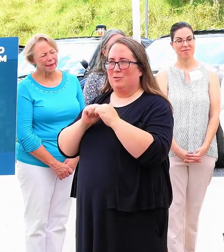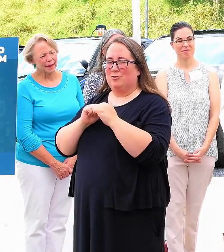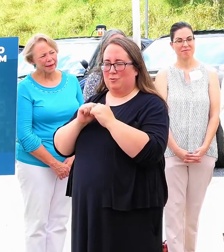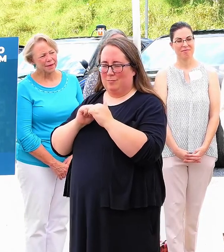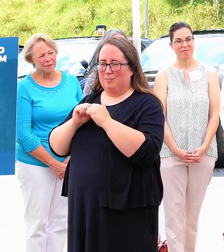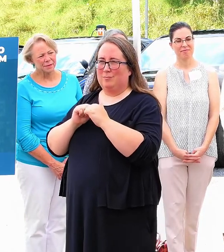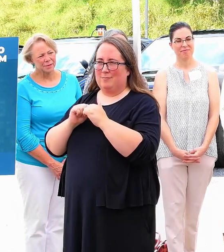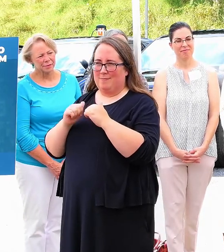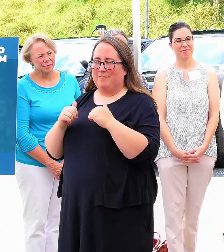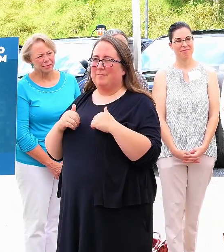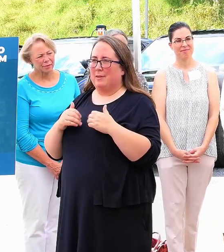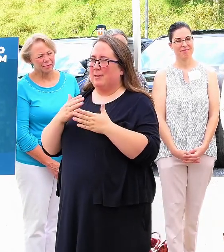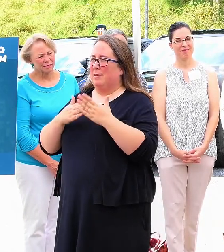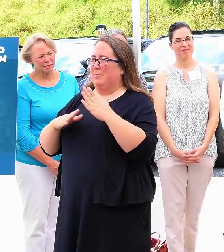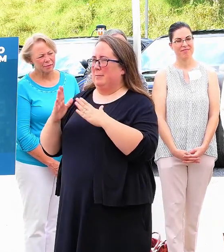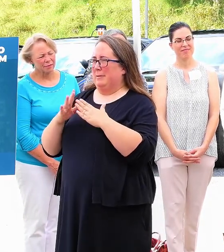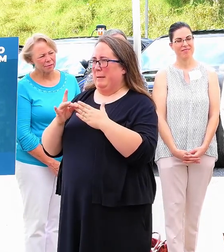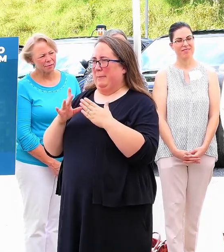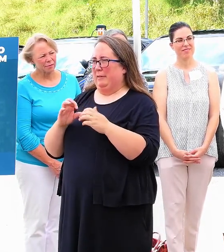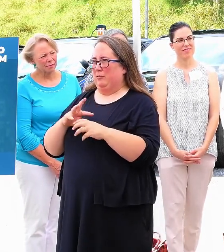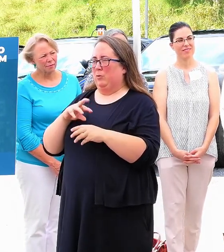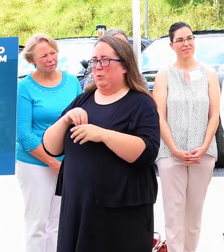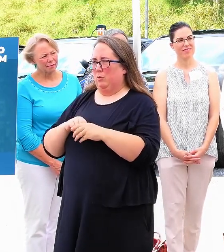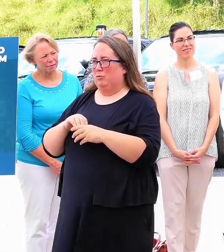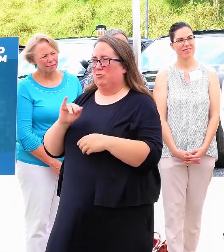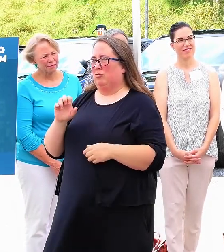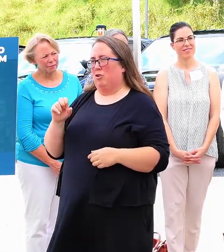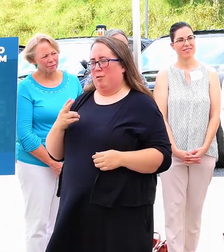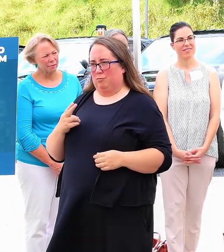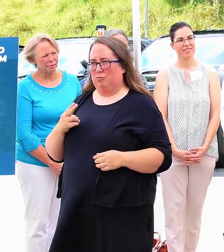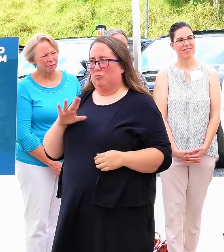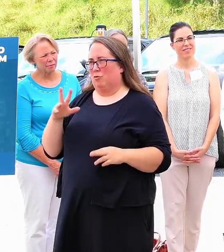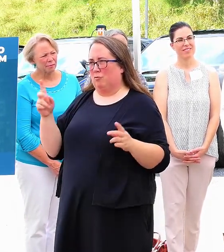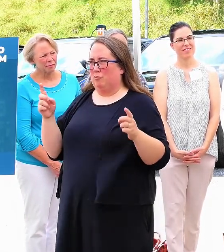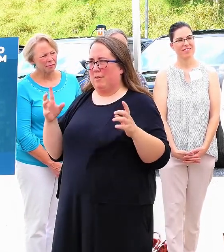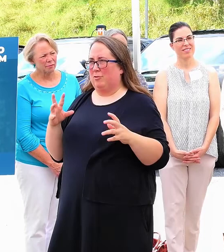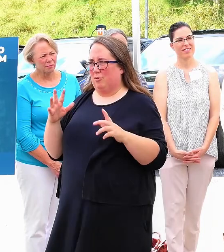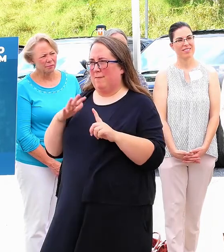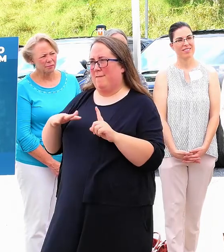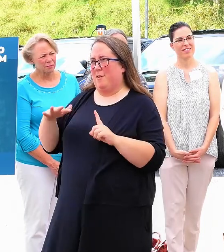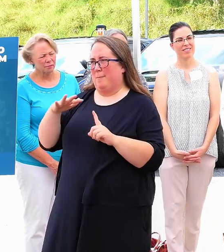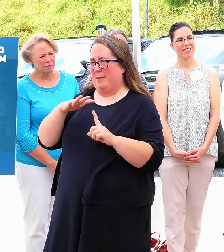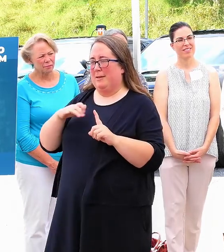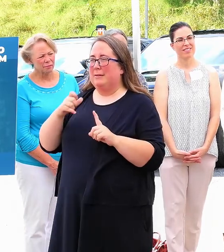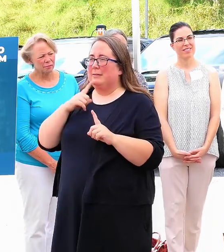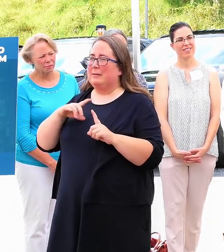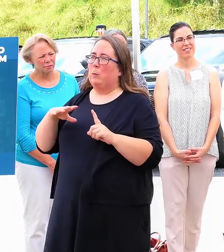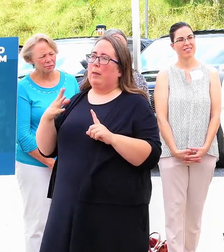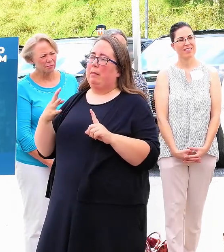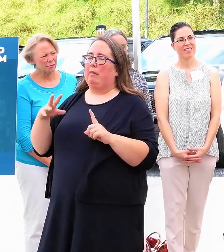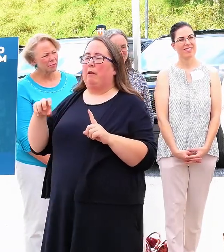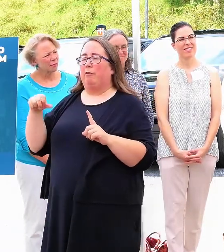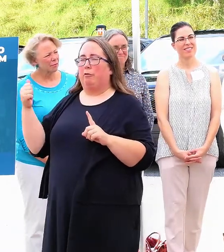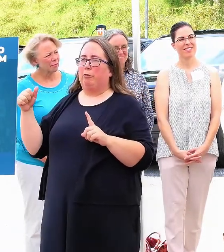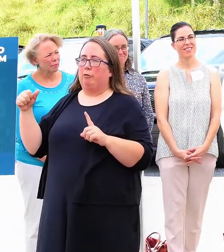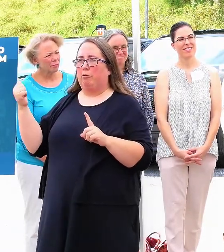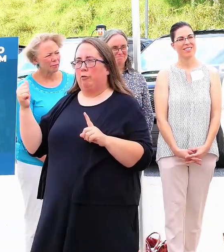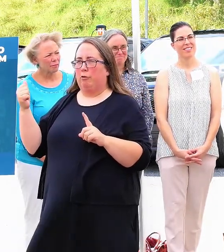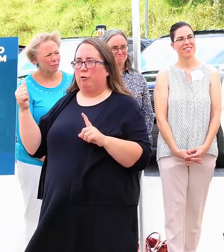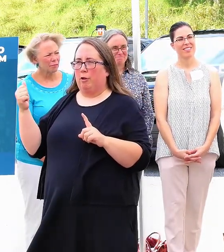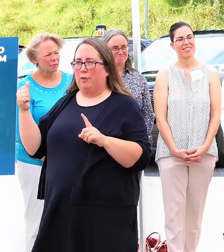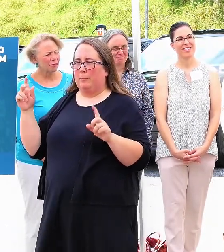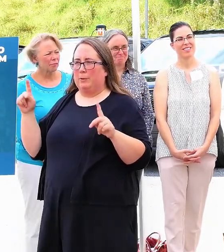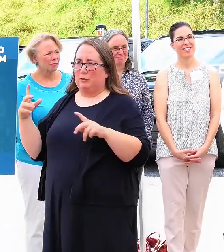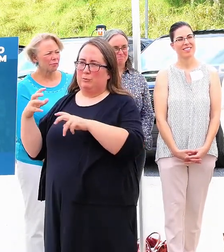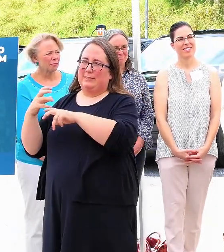some of the top leaders here, including Josh, your Director of Environment, said, well, the other recipient of